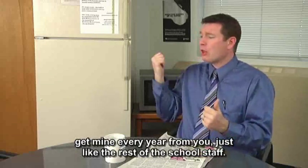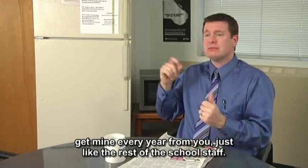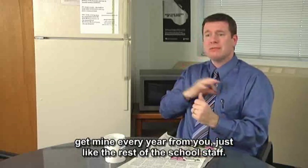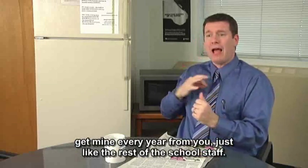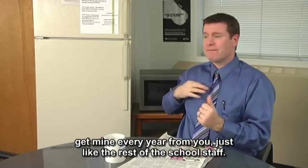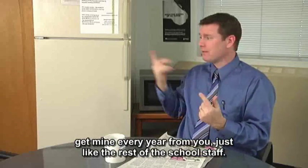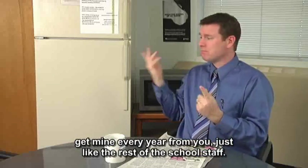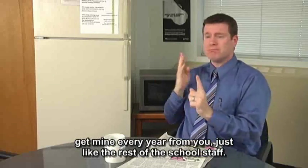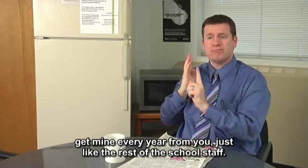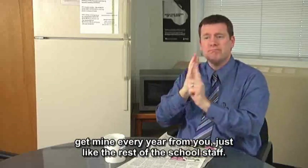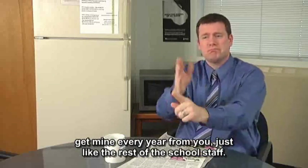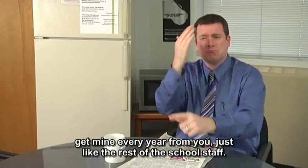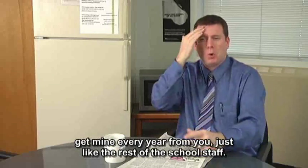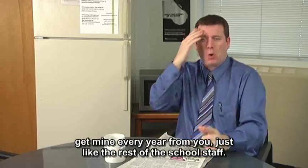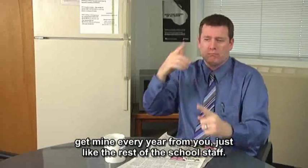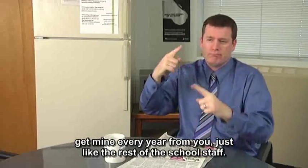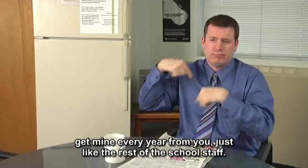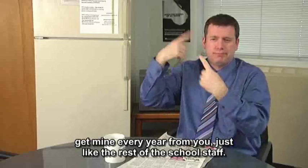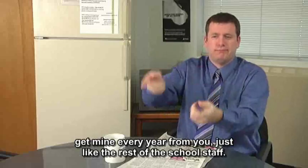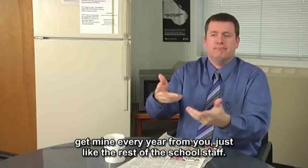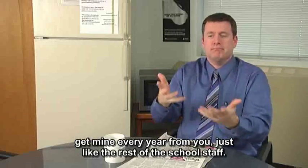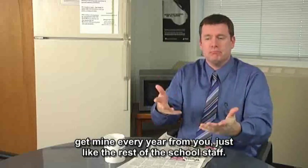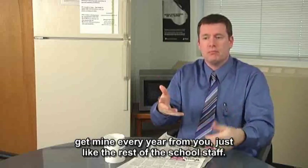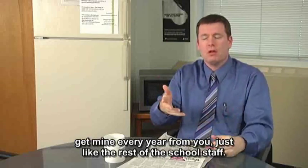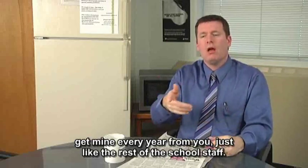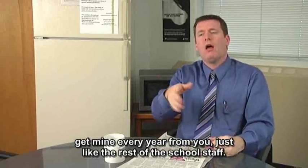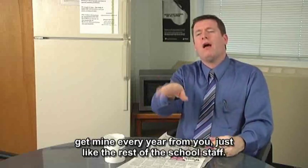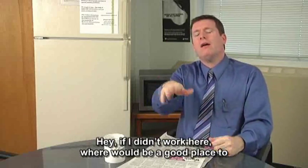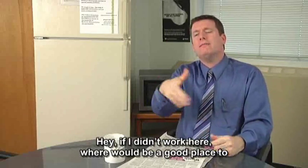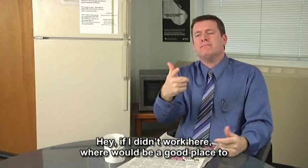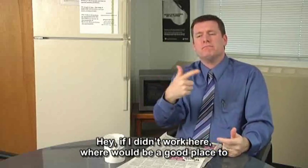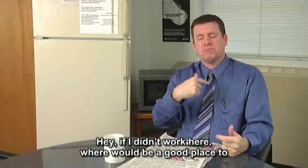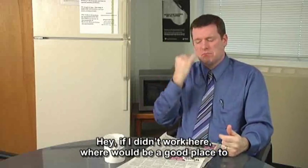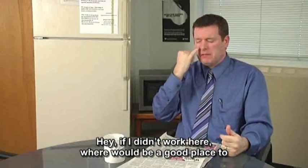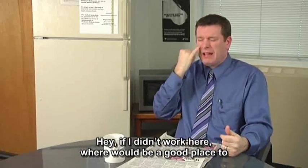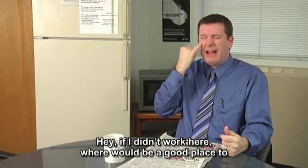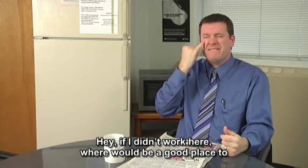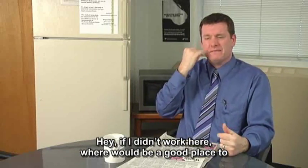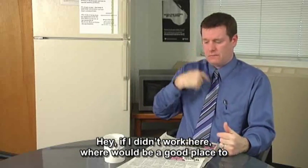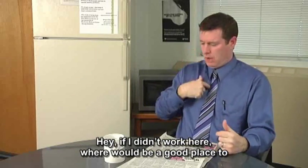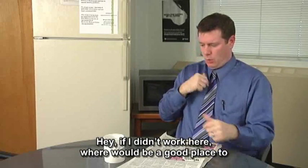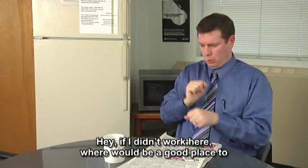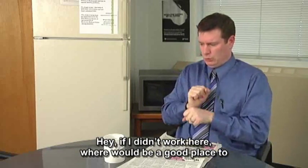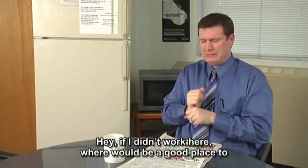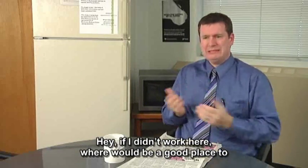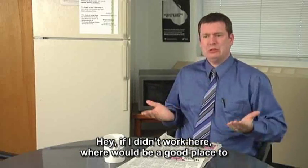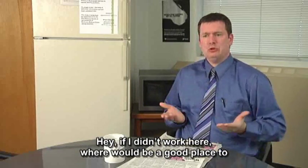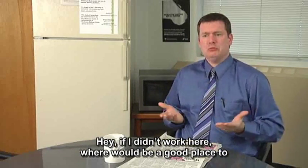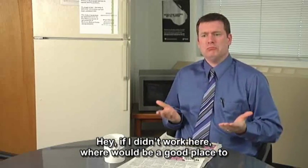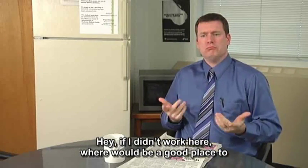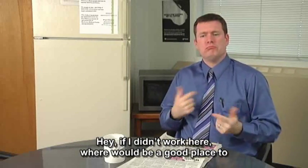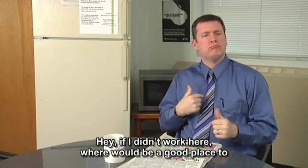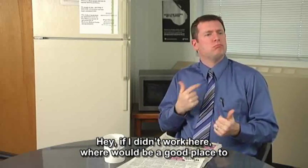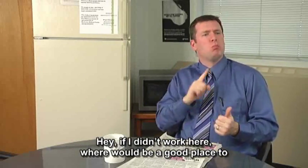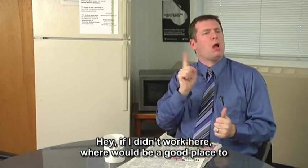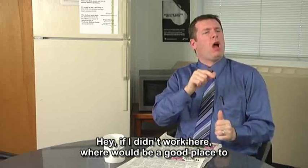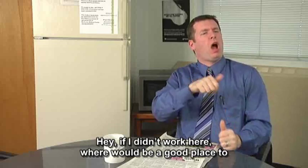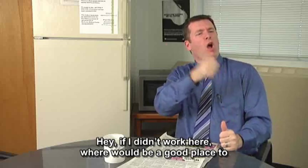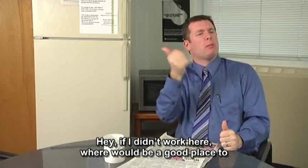you, just like the rest of the school staff. Hey, if I didn't work here, where would be a good place to get my annual